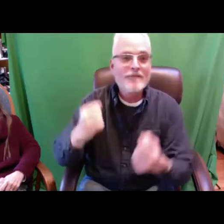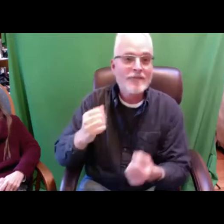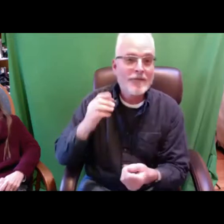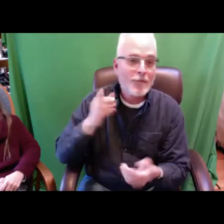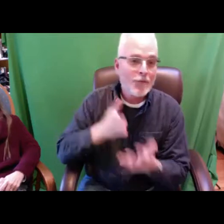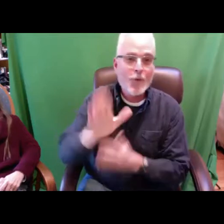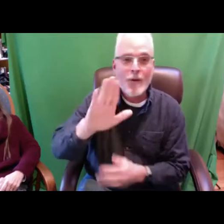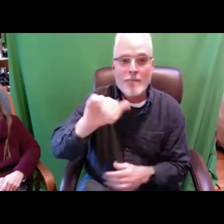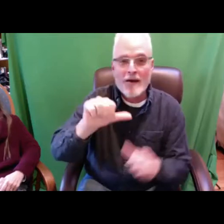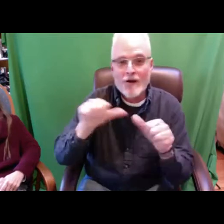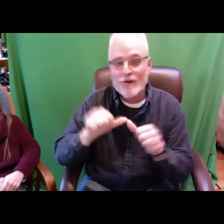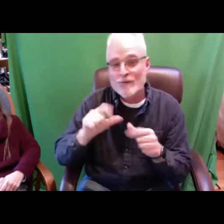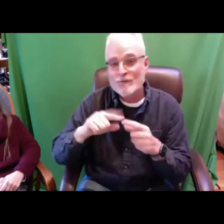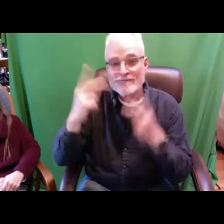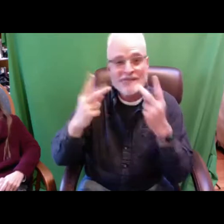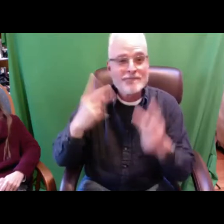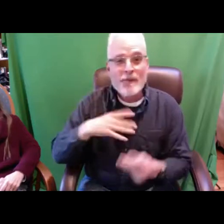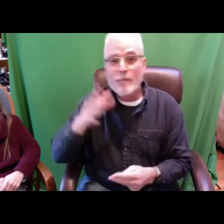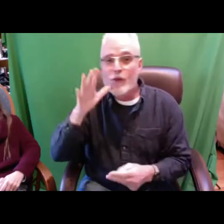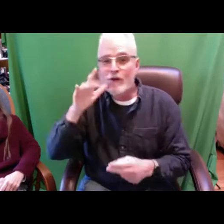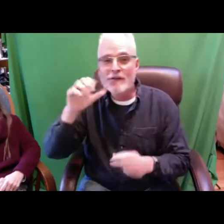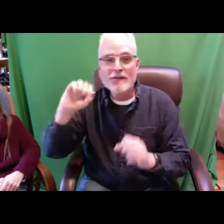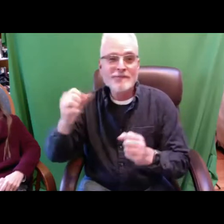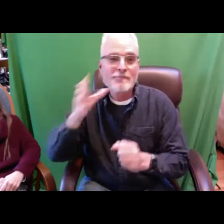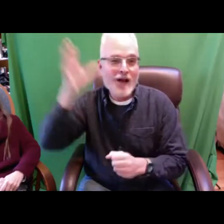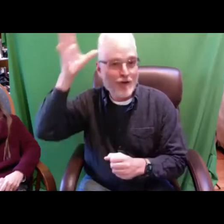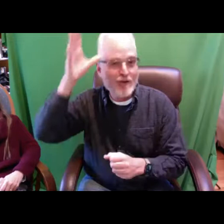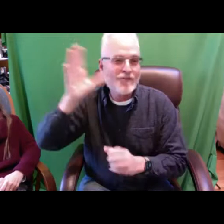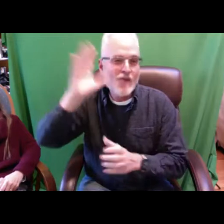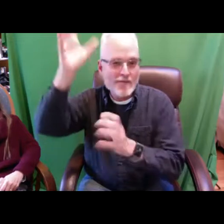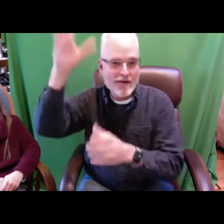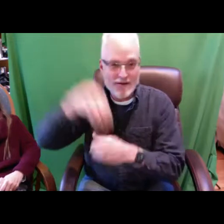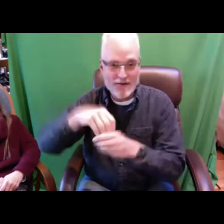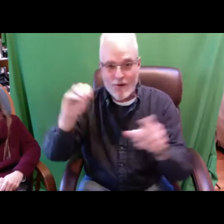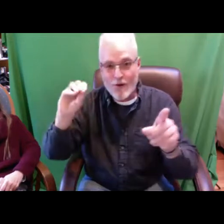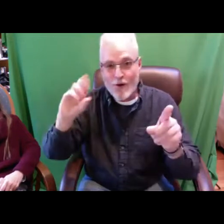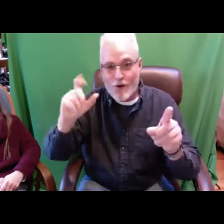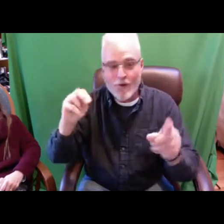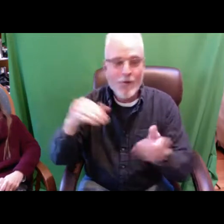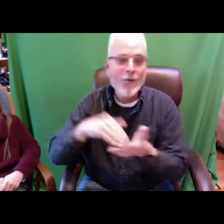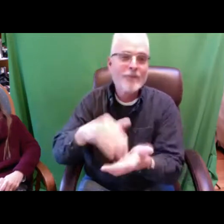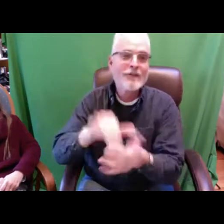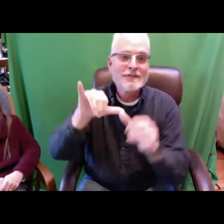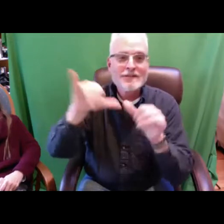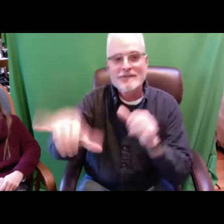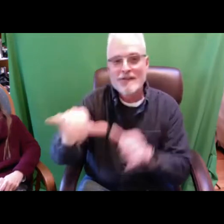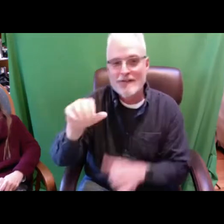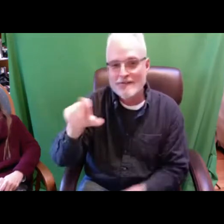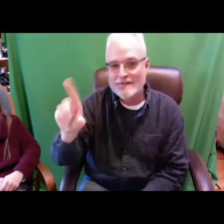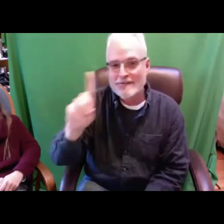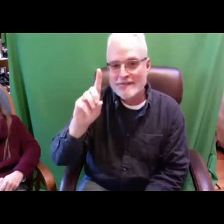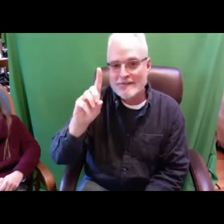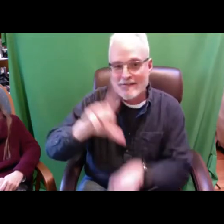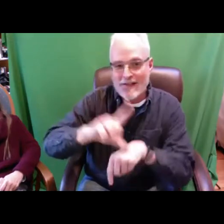And when I grew up, we'd often drive up to the Bay Area to visit my mother's parents, my grandparents